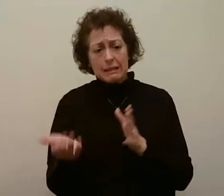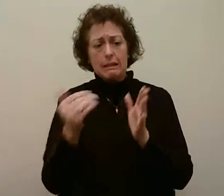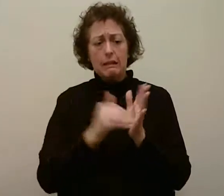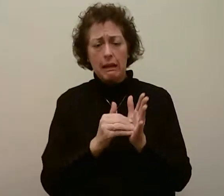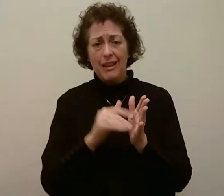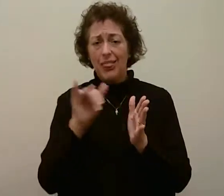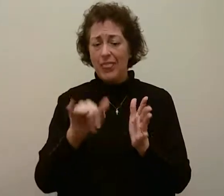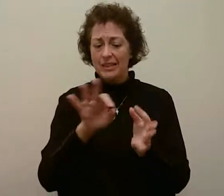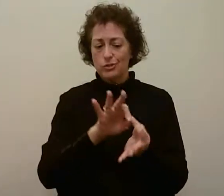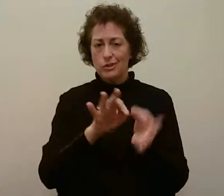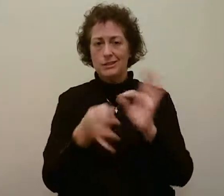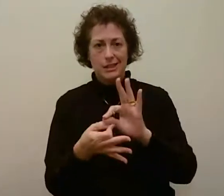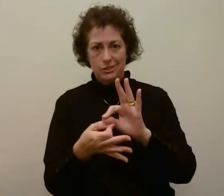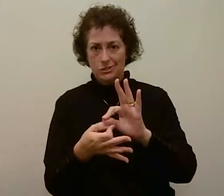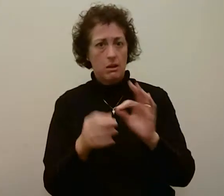an interpretation.